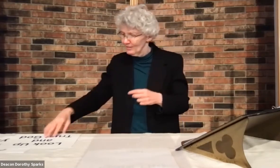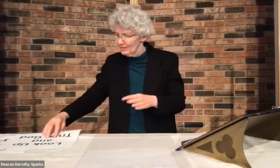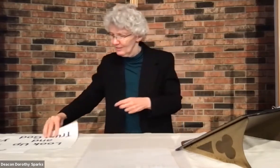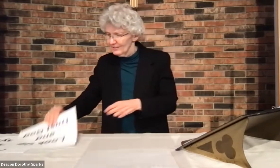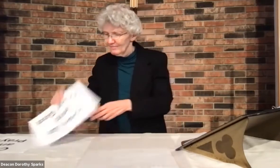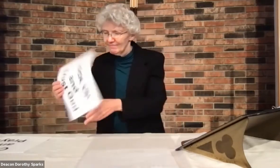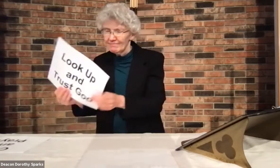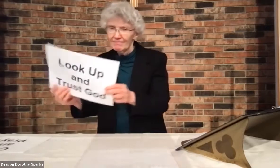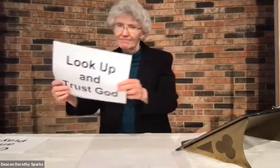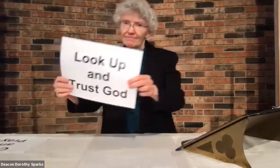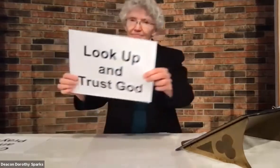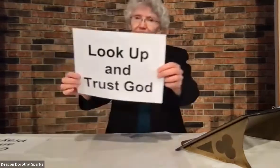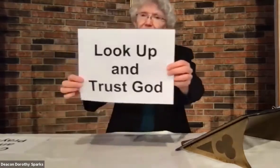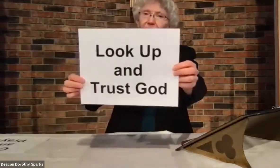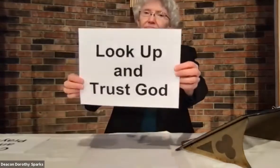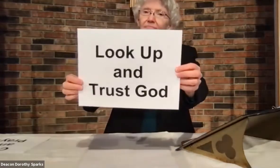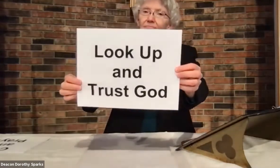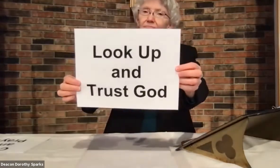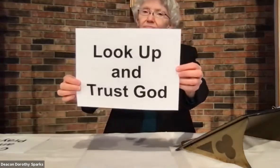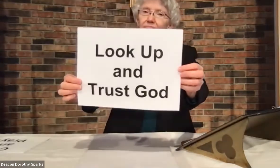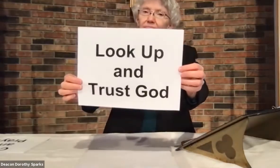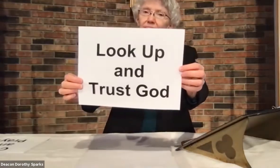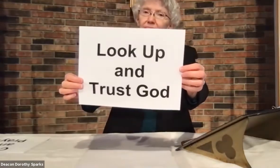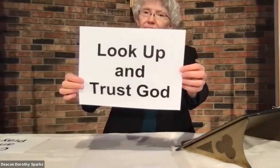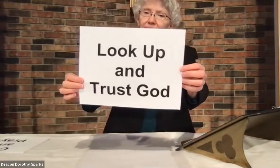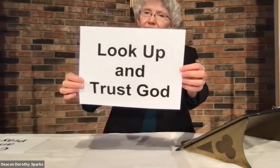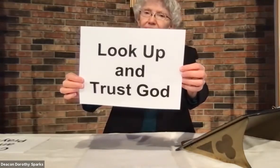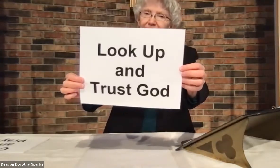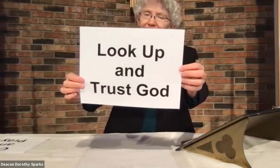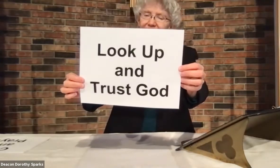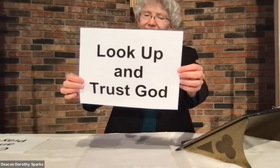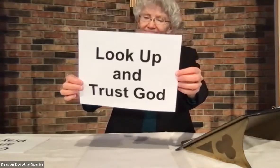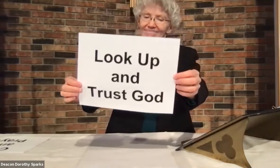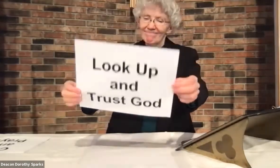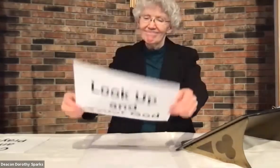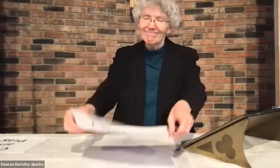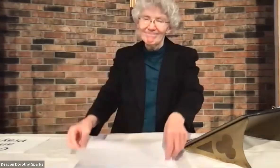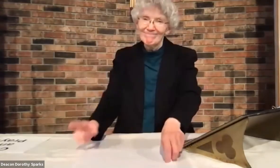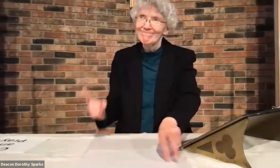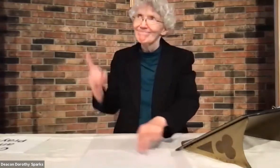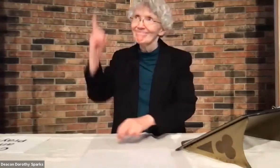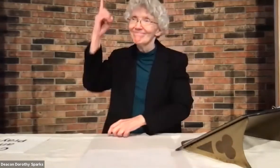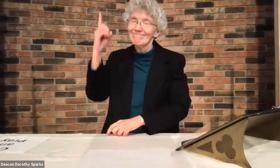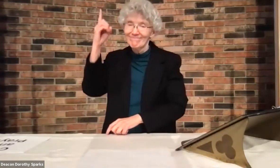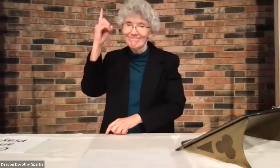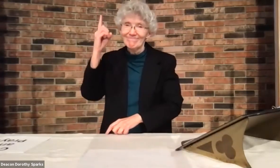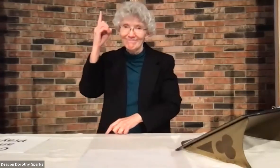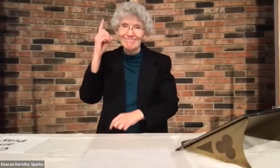And so the only thing that I could do was to look up to God and trust that this was in